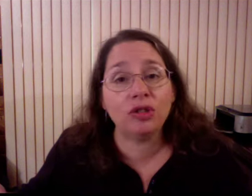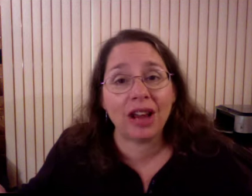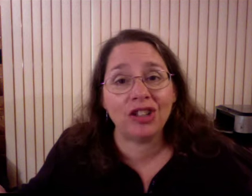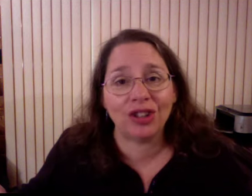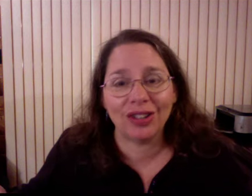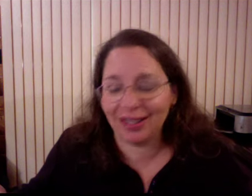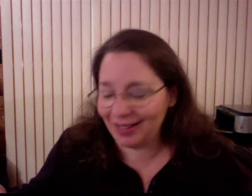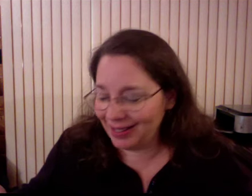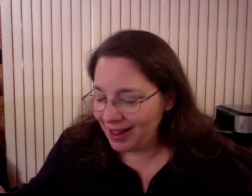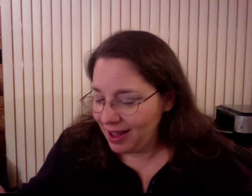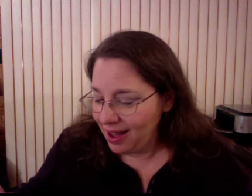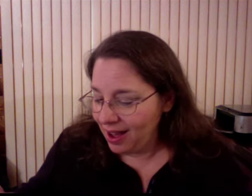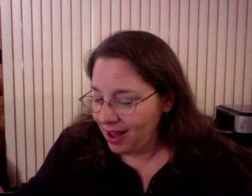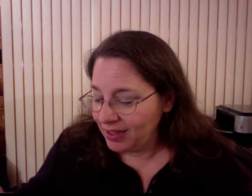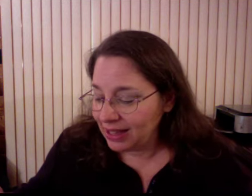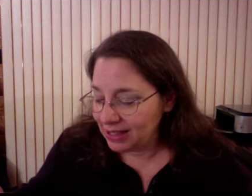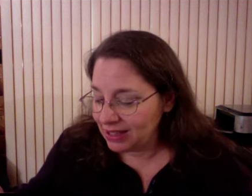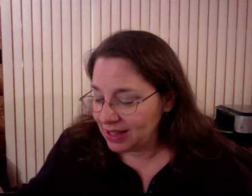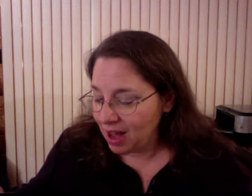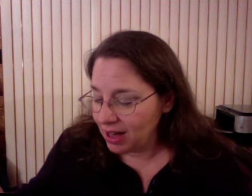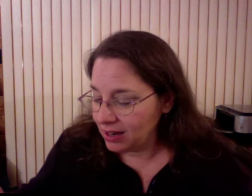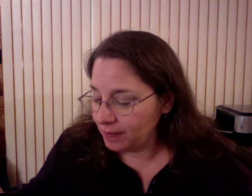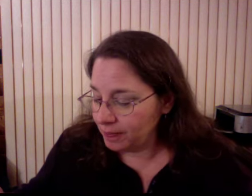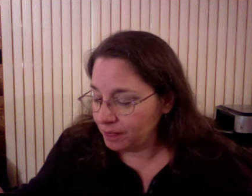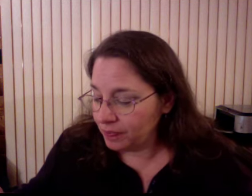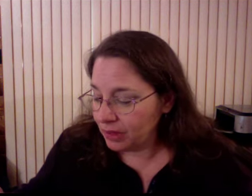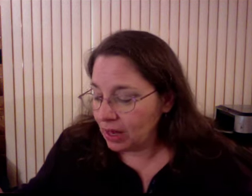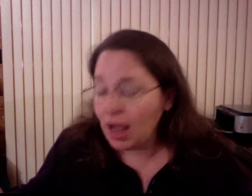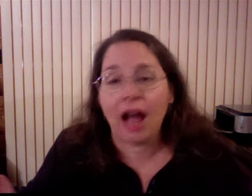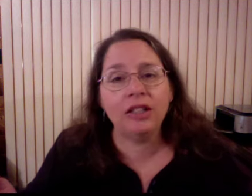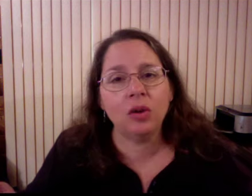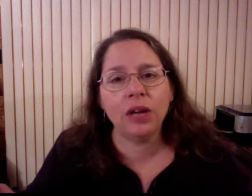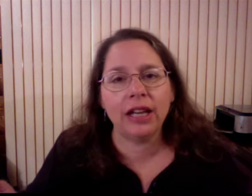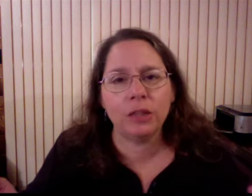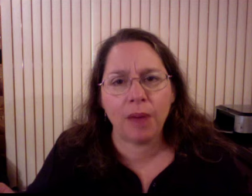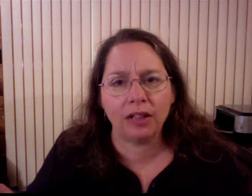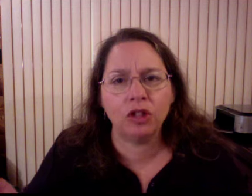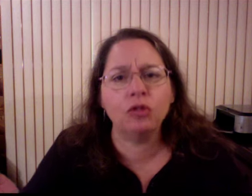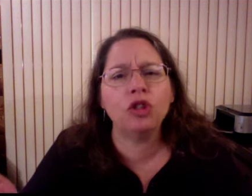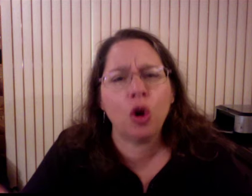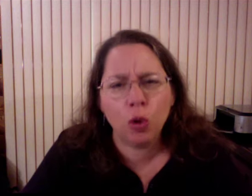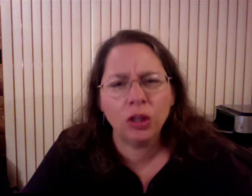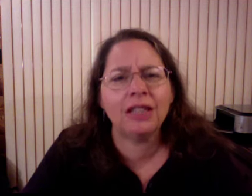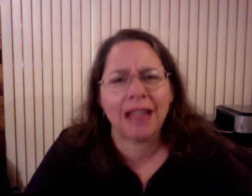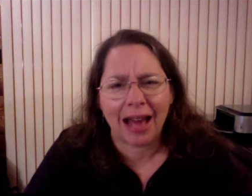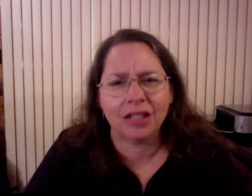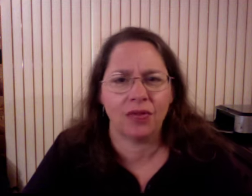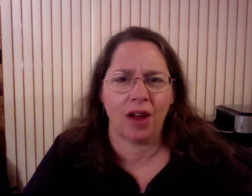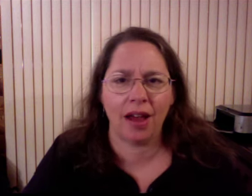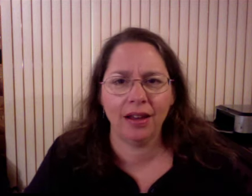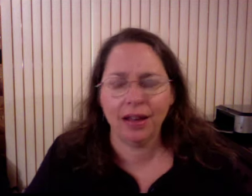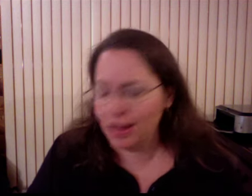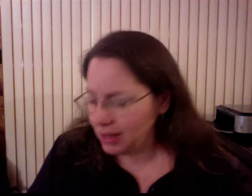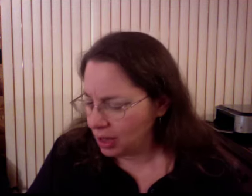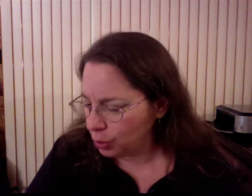treasure that's inside. I don't expect to totally satisfy the other